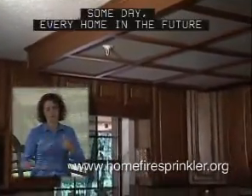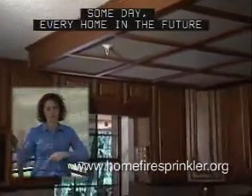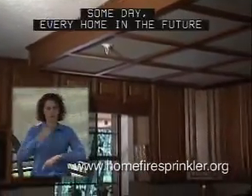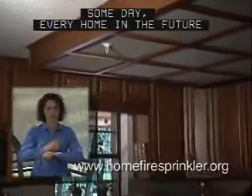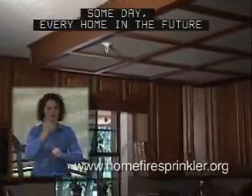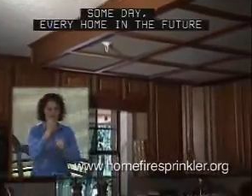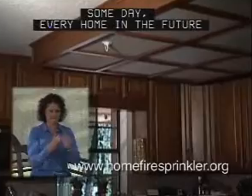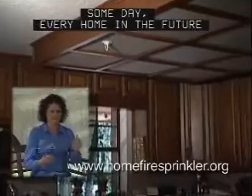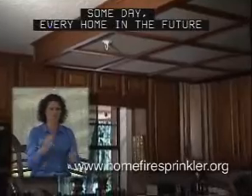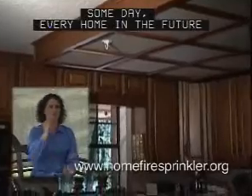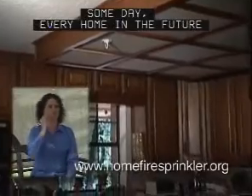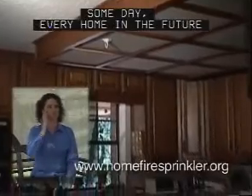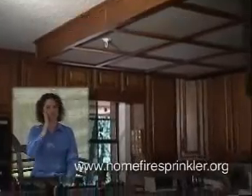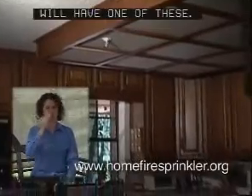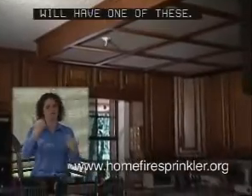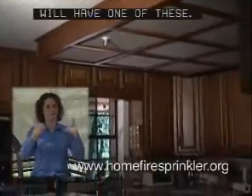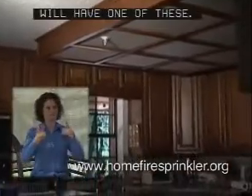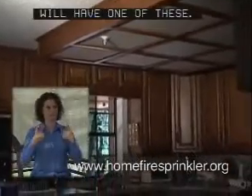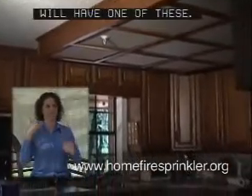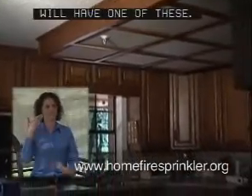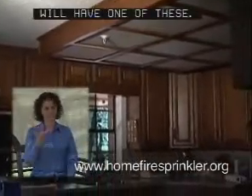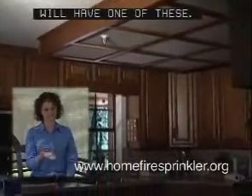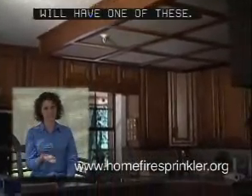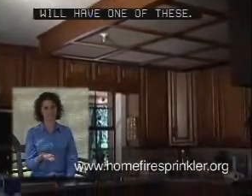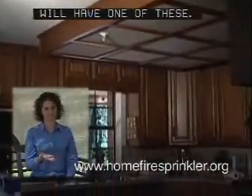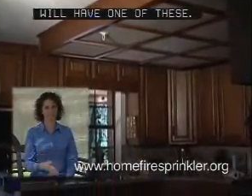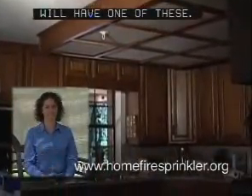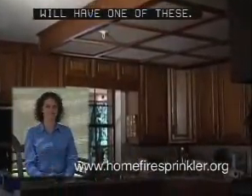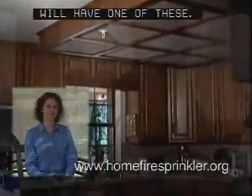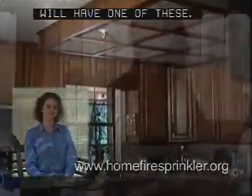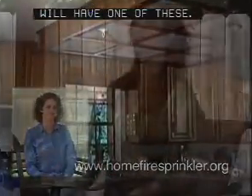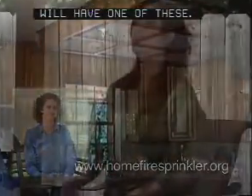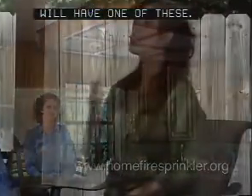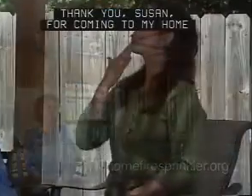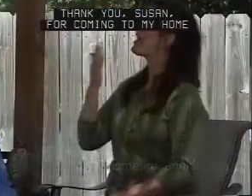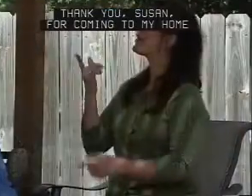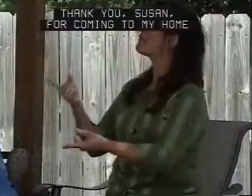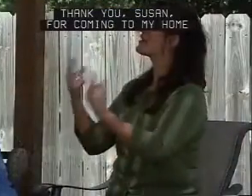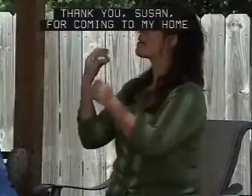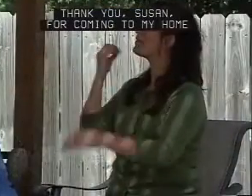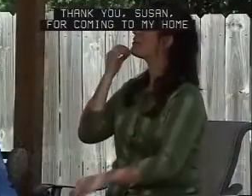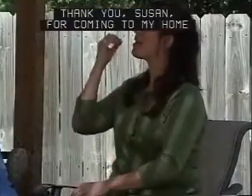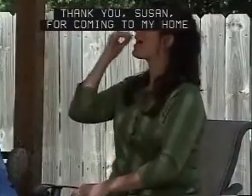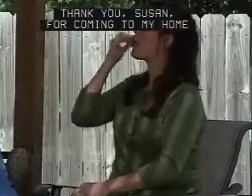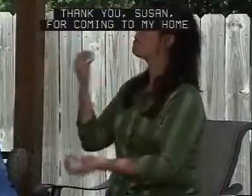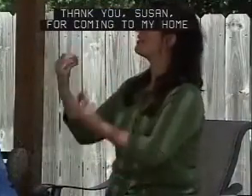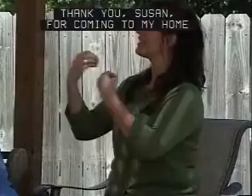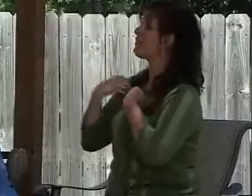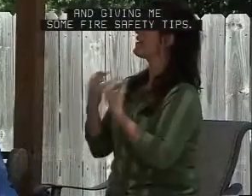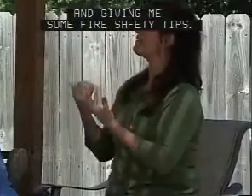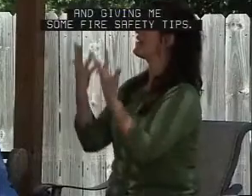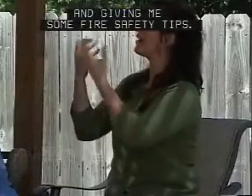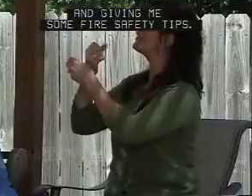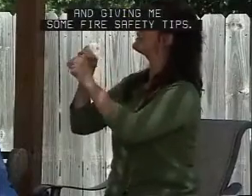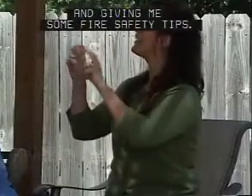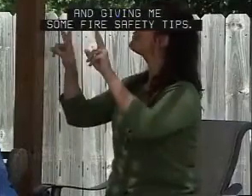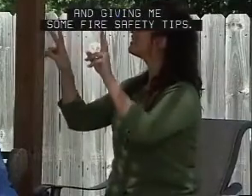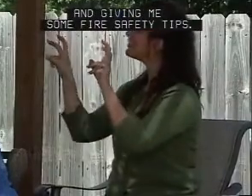Someday, every home in the future will have one of these. Thank you, Susan, for coming to my home and giving me some fire